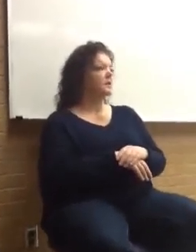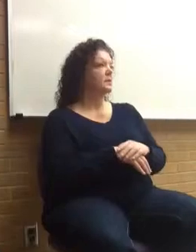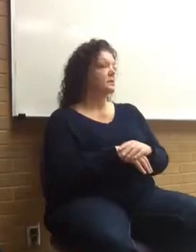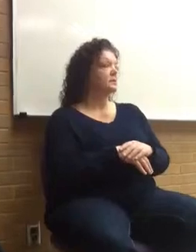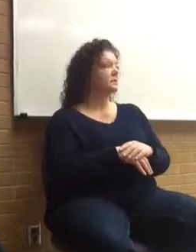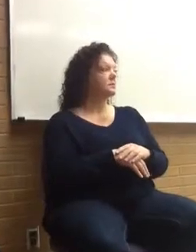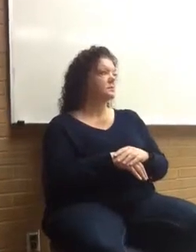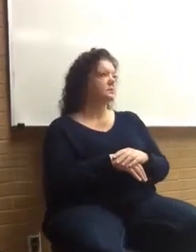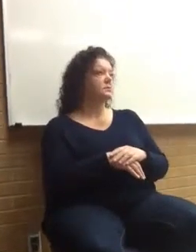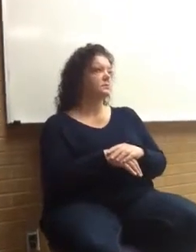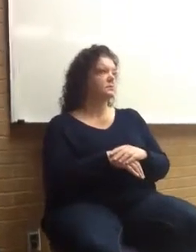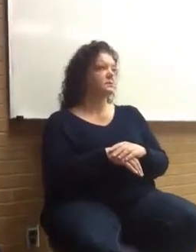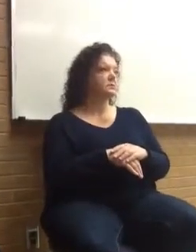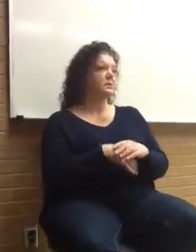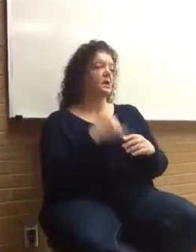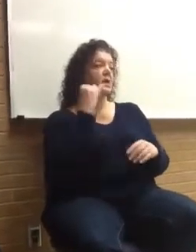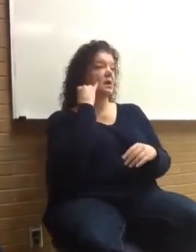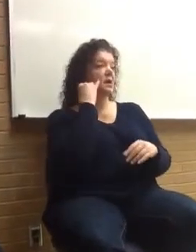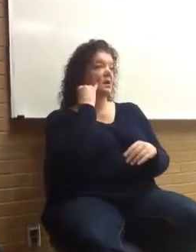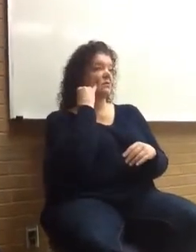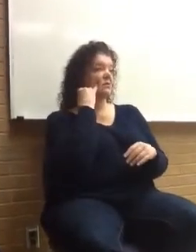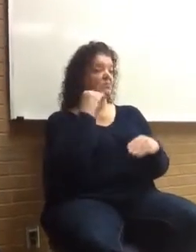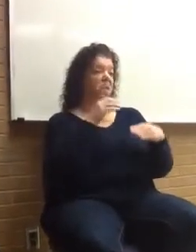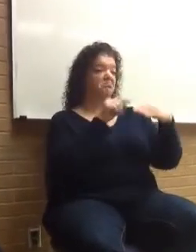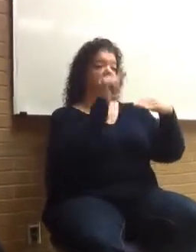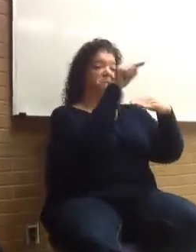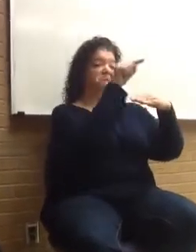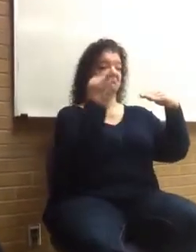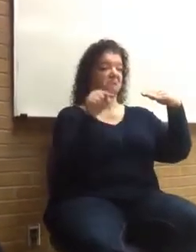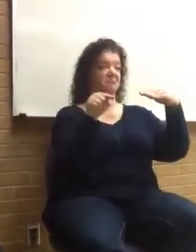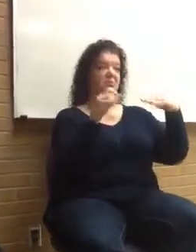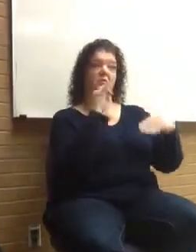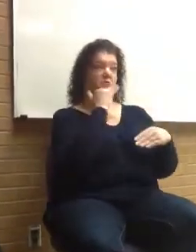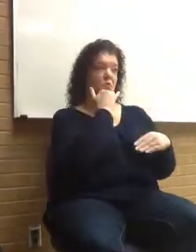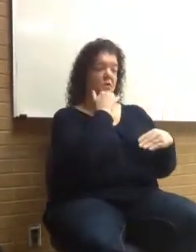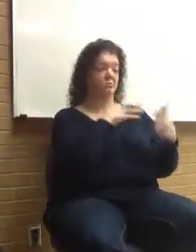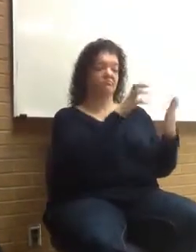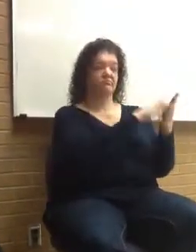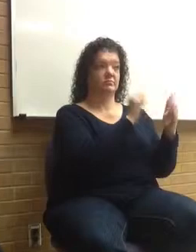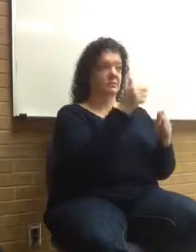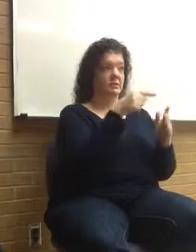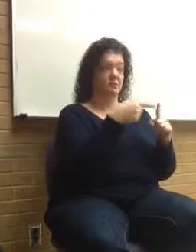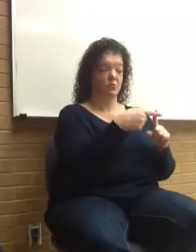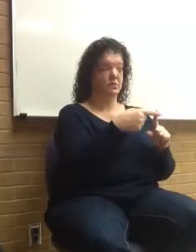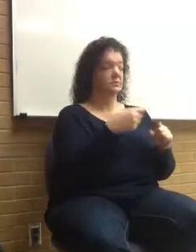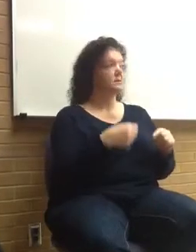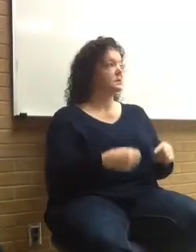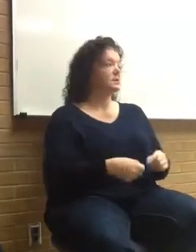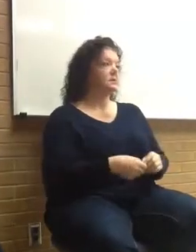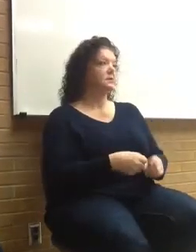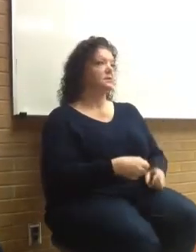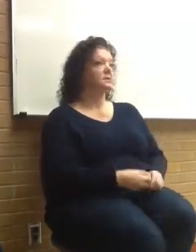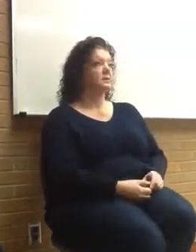on the side. I'll take 10 points off because it's a random choice. So this is the one that I am doing this problem for.